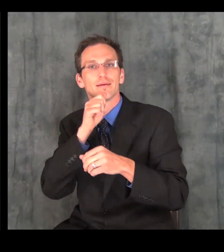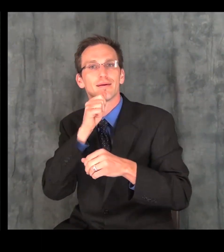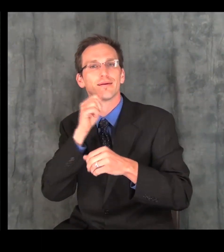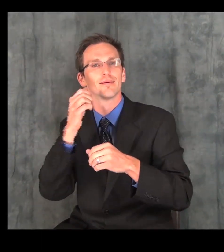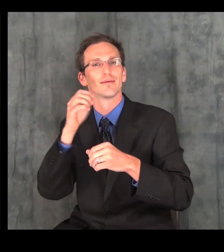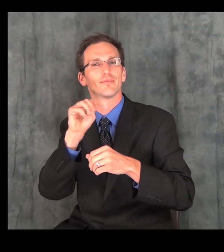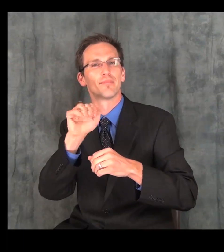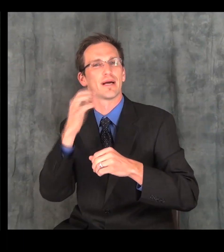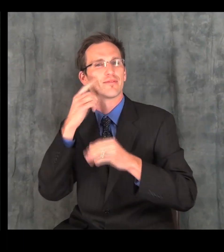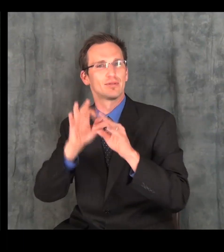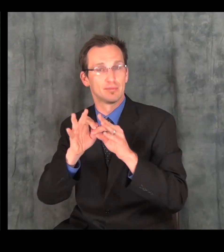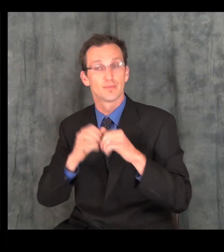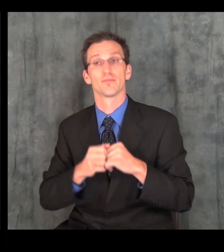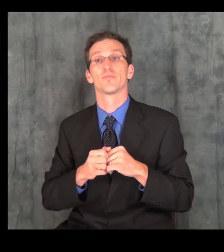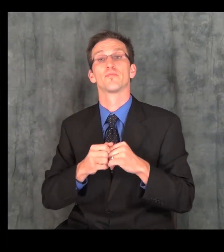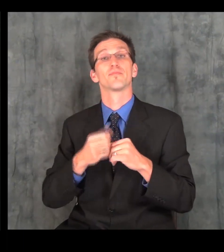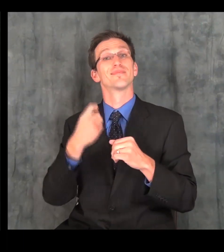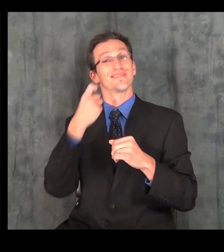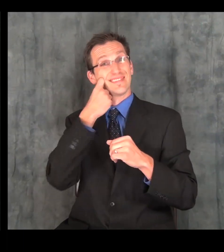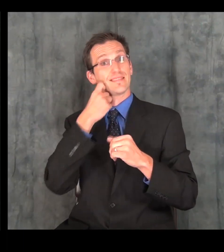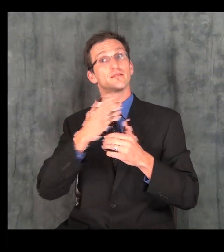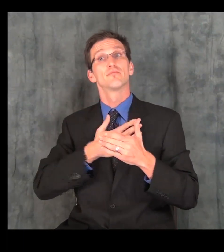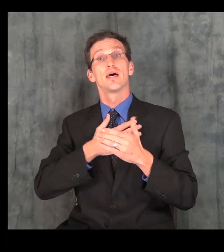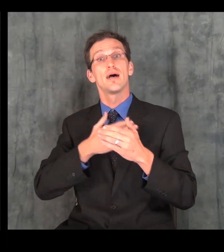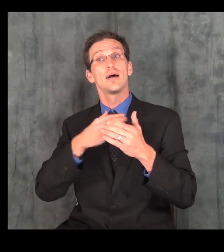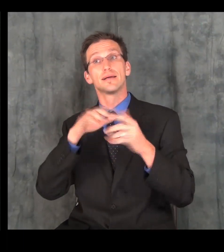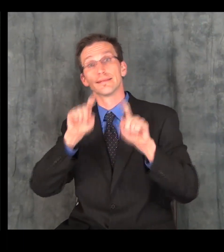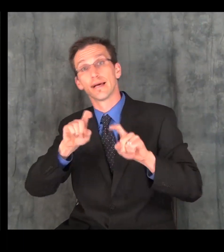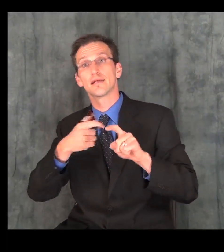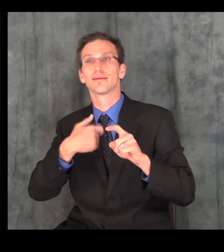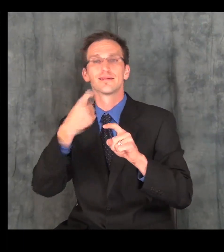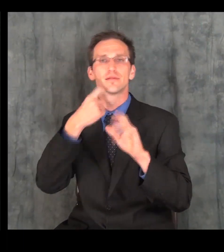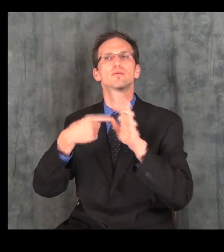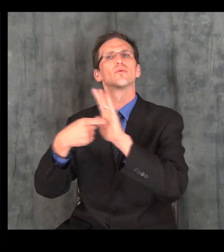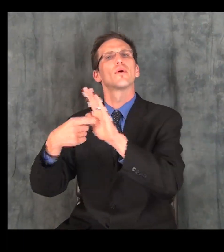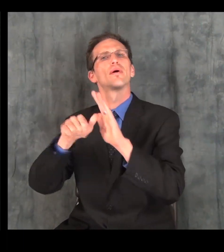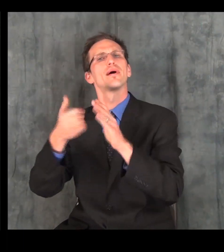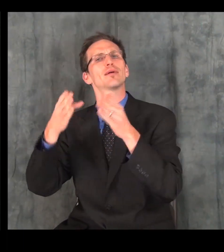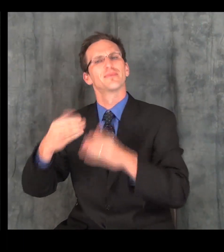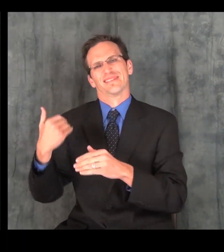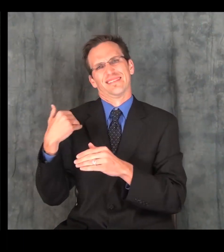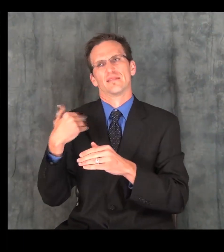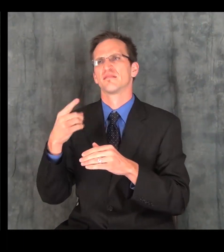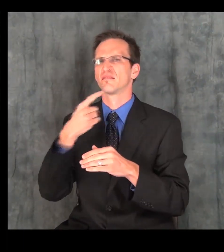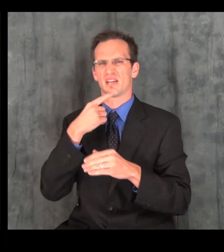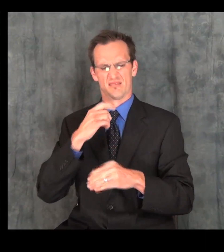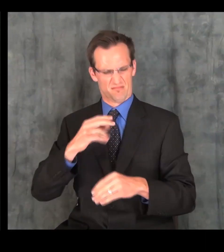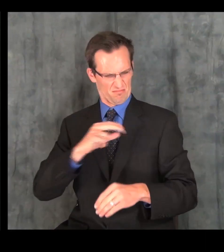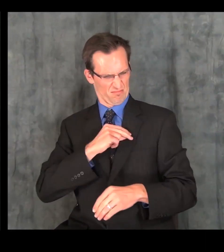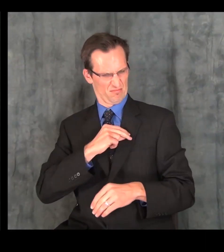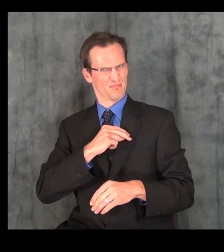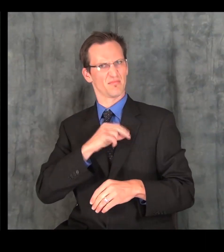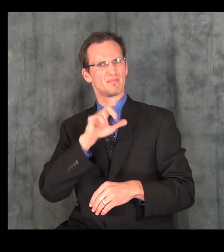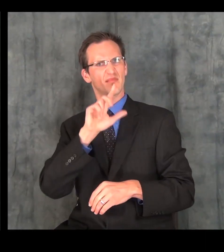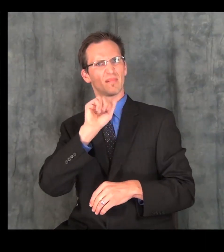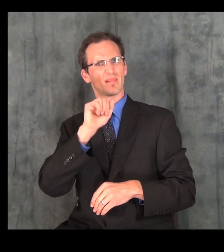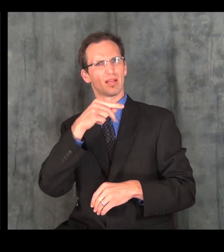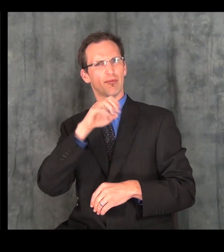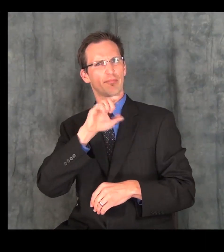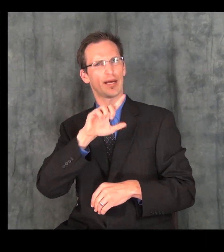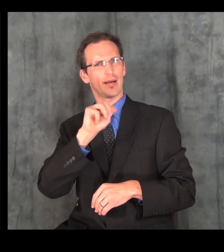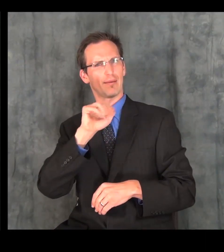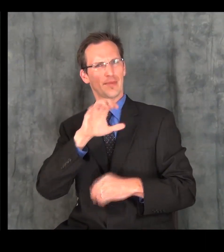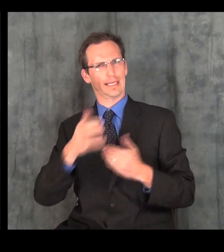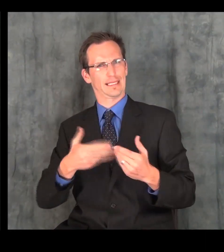with somebody else more recently, somebody said, well, why didn't you wear a lapel mic? And I said, well, in the ideal world we would, and that would be fine, but we